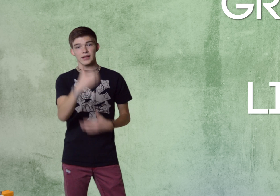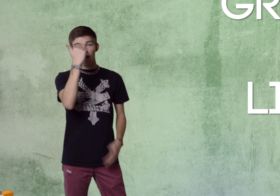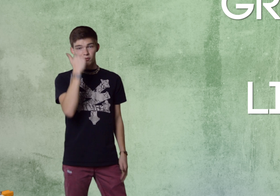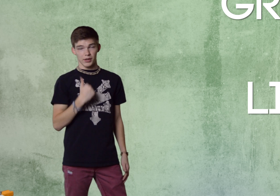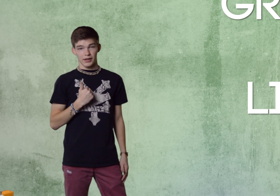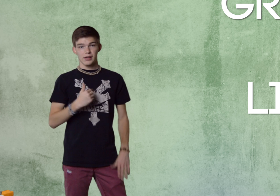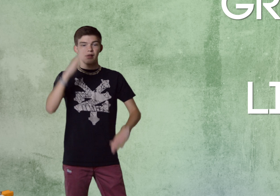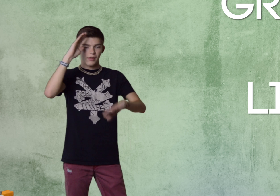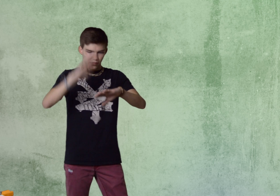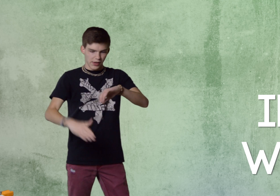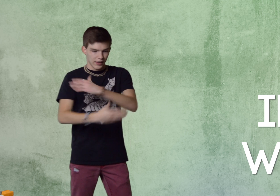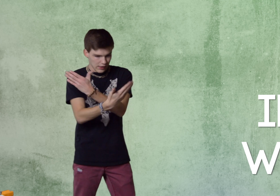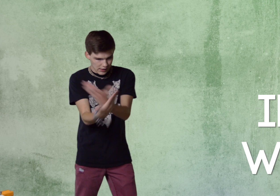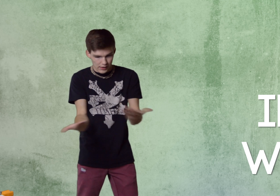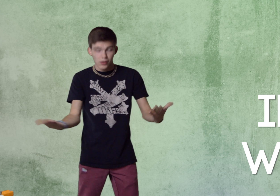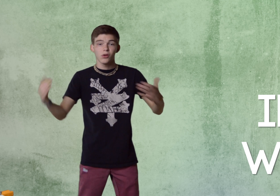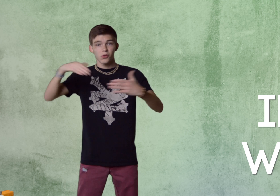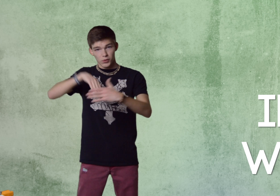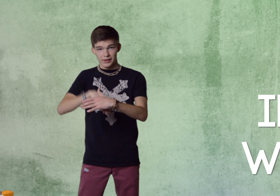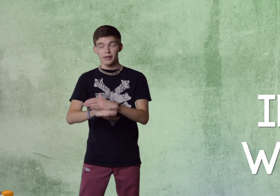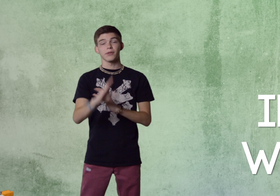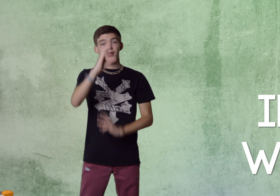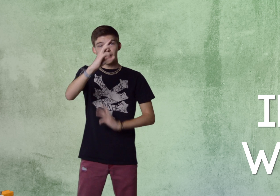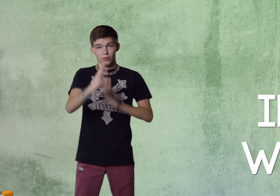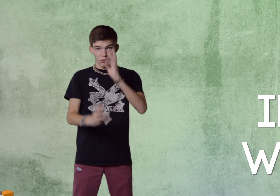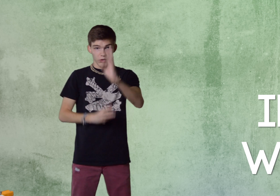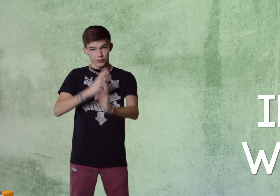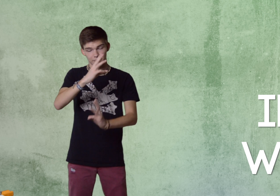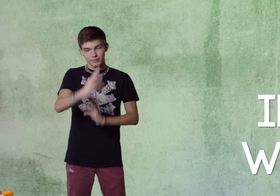inside of me than he who is living in the world.